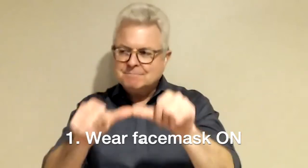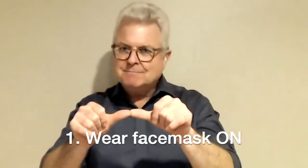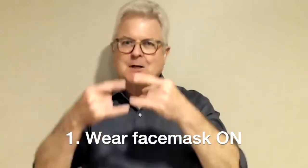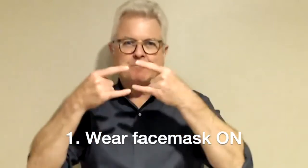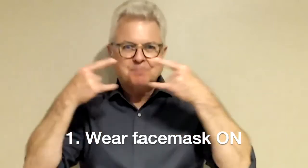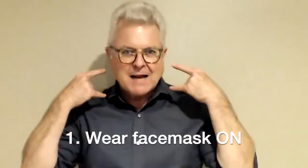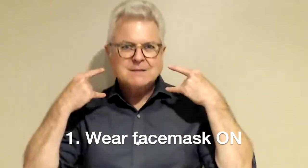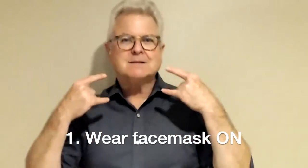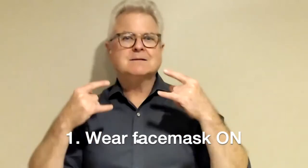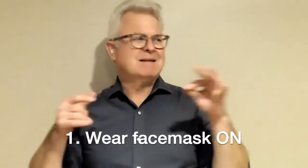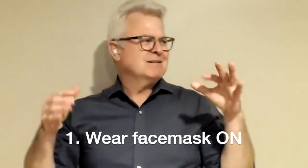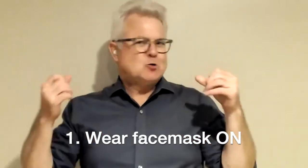mask,